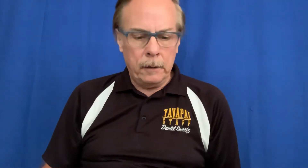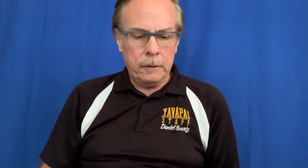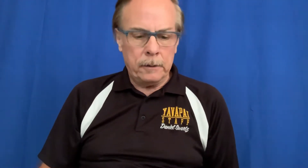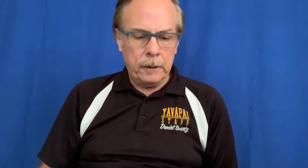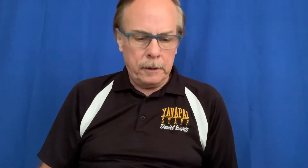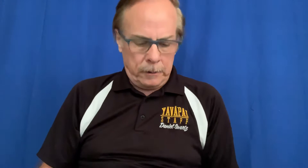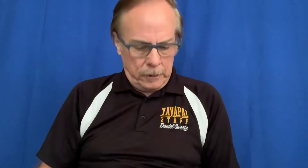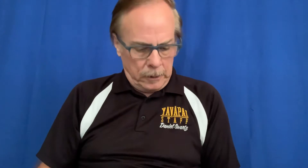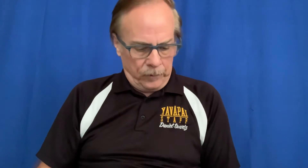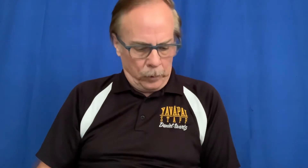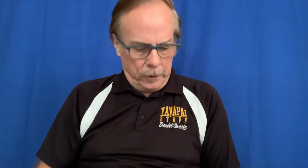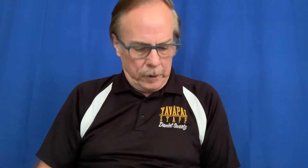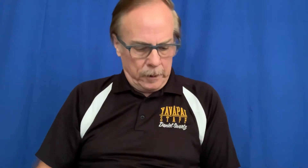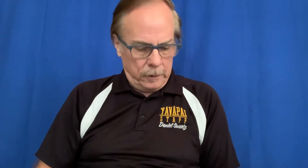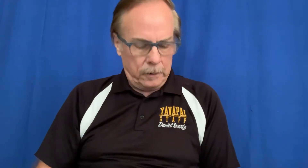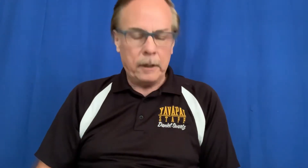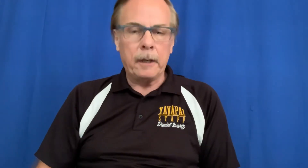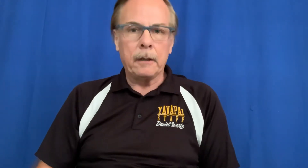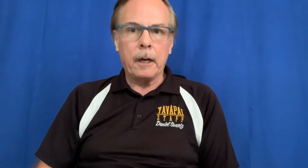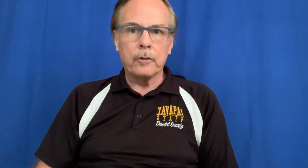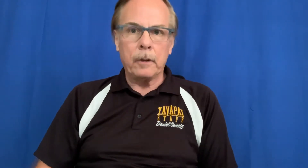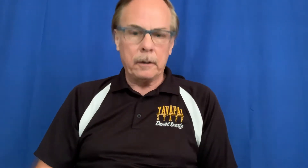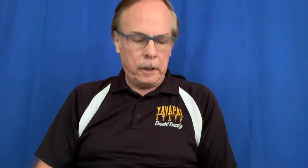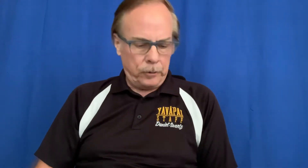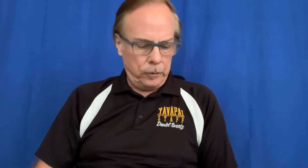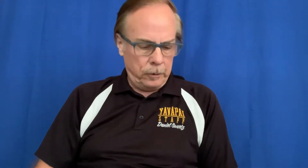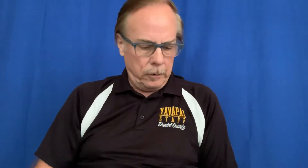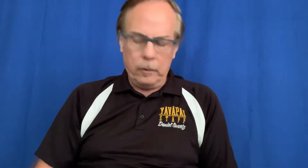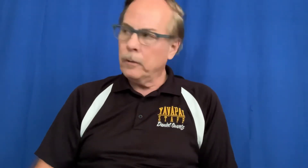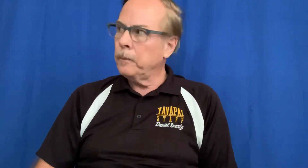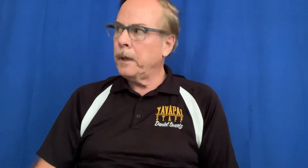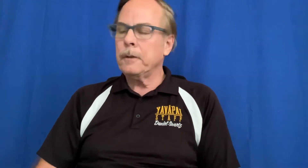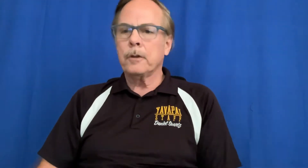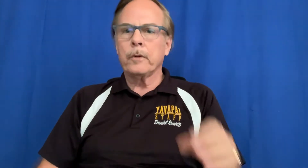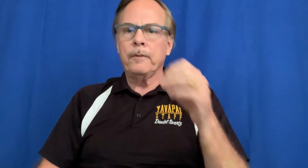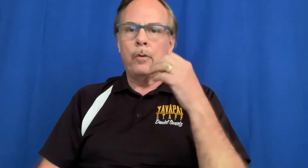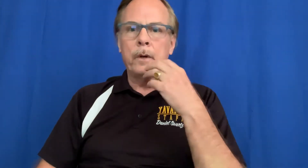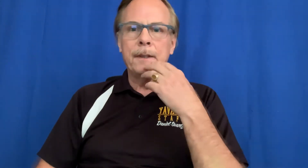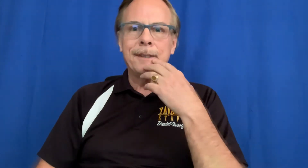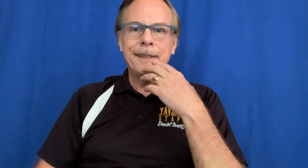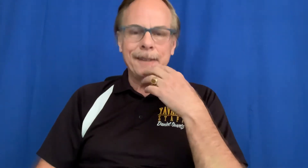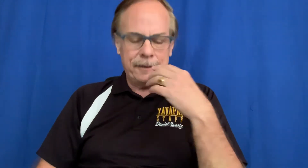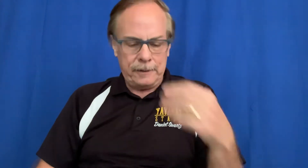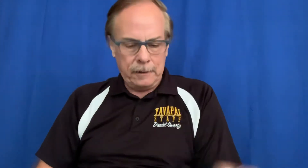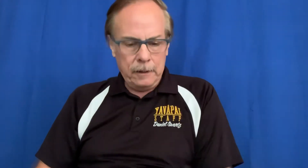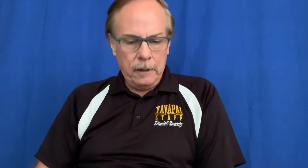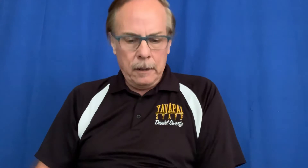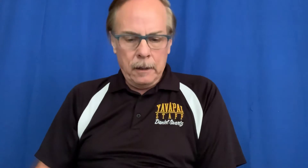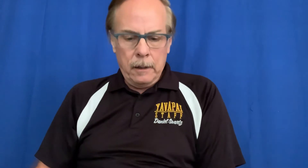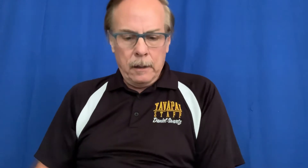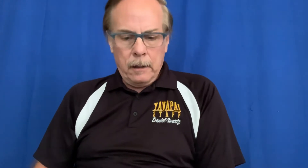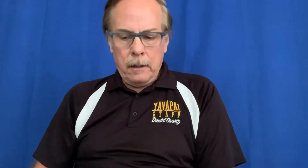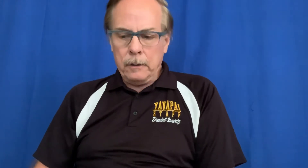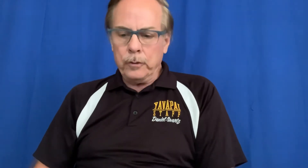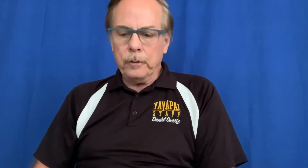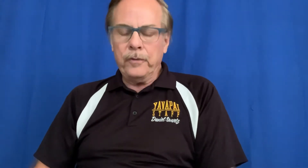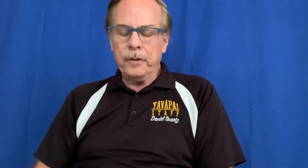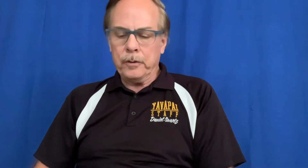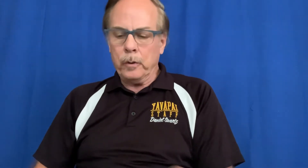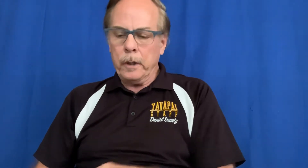This is 614 and Signing Naturally lecture on page 346. True fish story. I'll